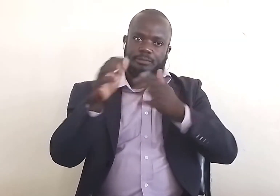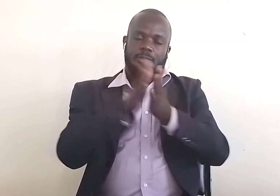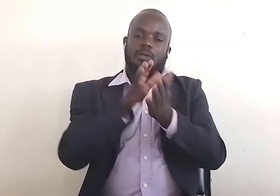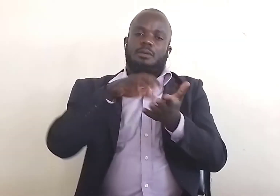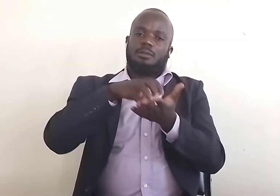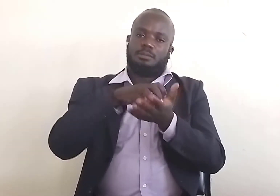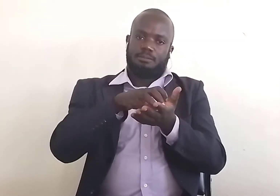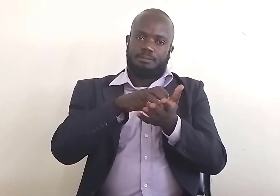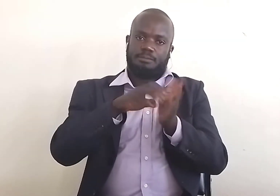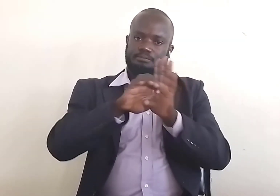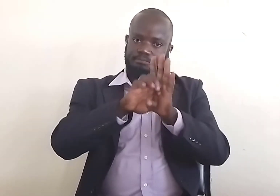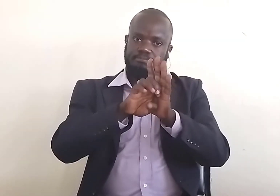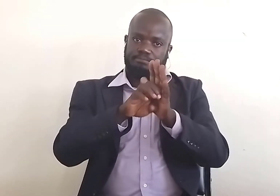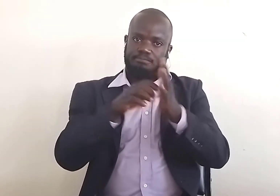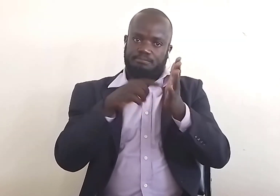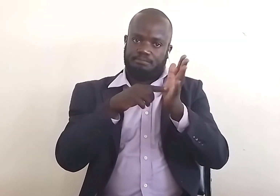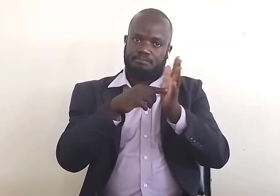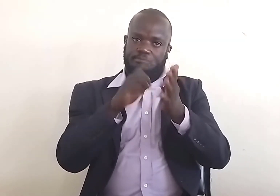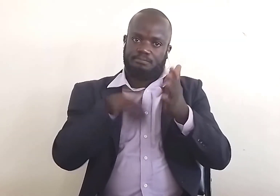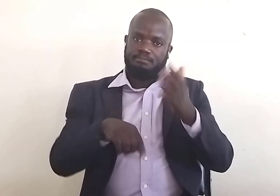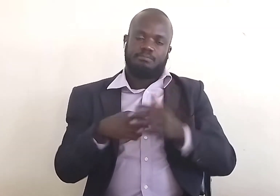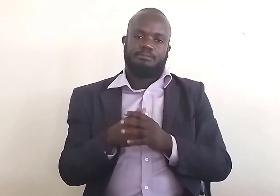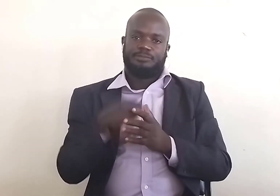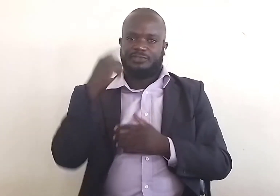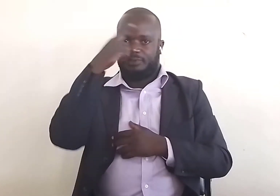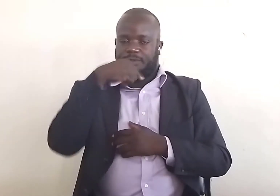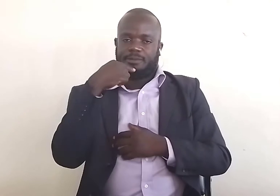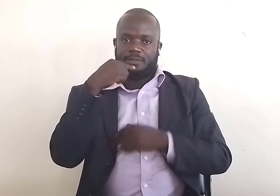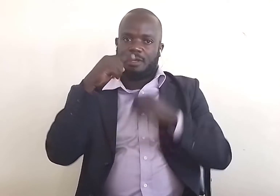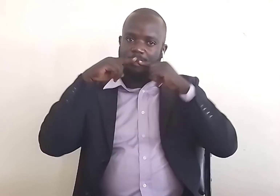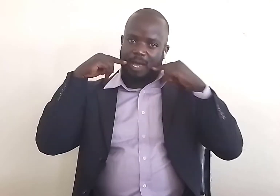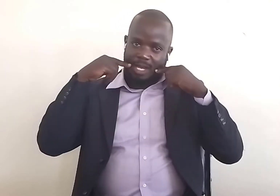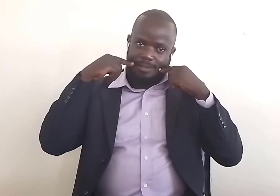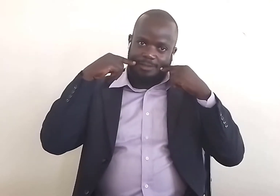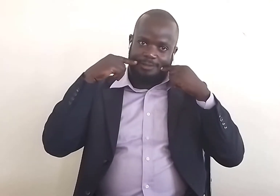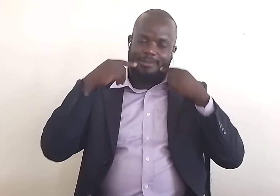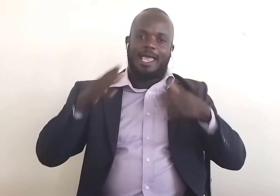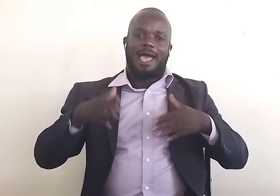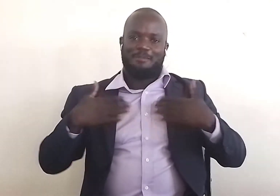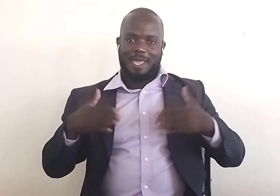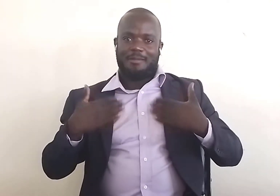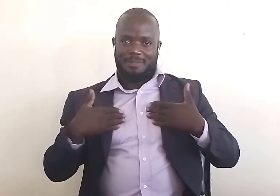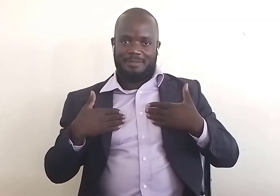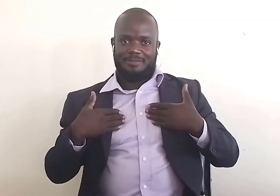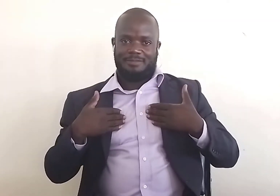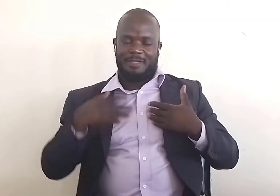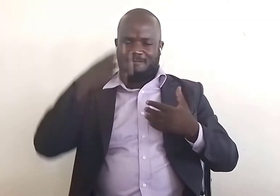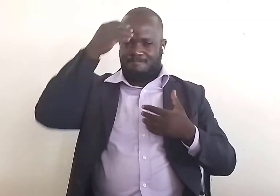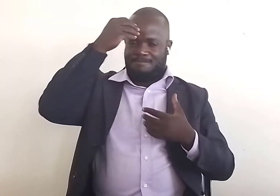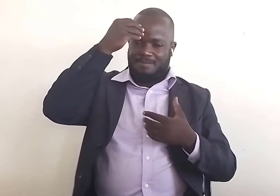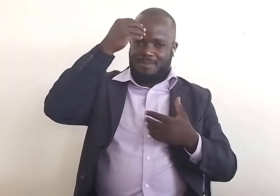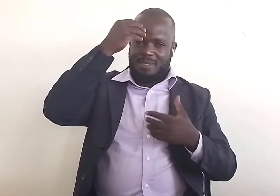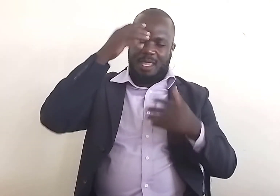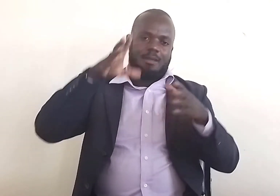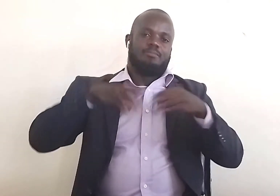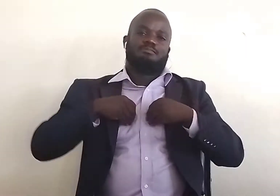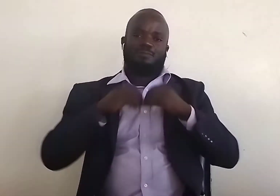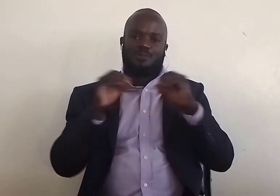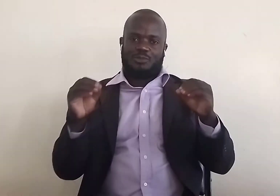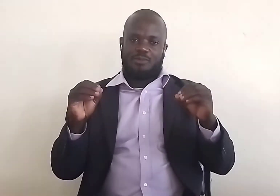few examples. Let's take a look at the face. Smiling shows happiness. Frowning shows disapproval. As we look at